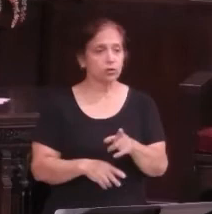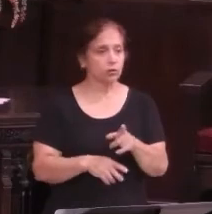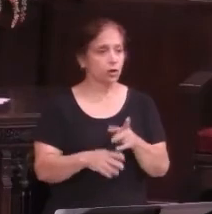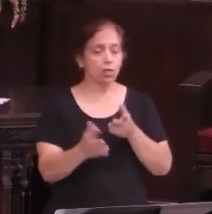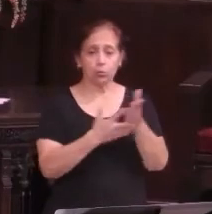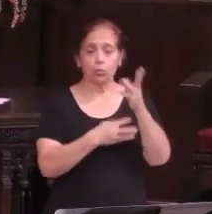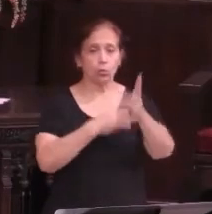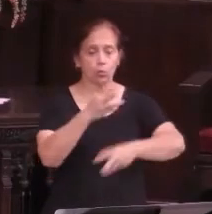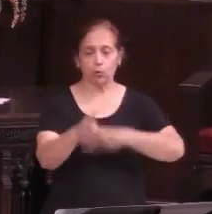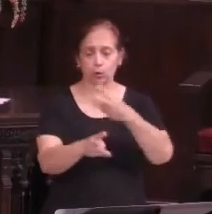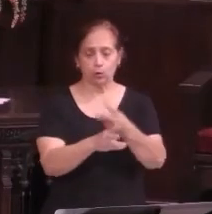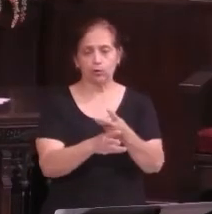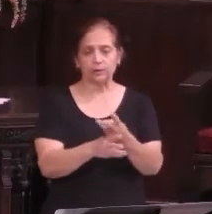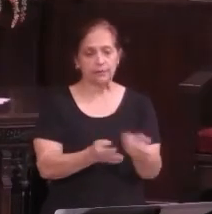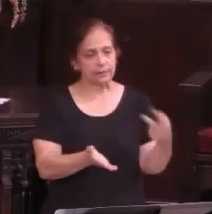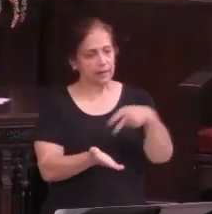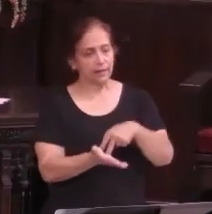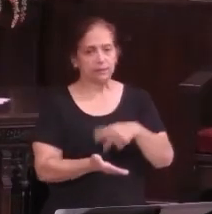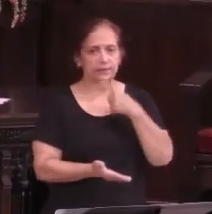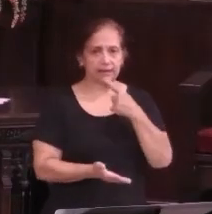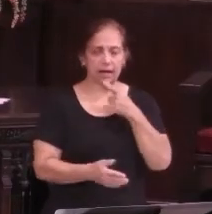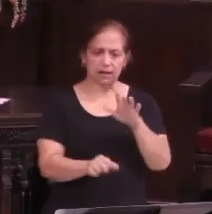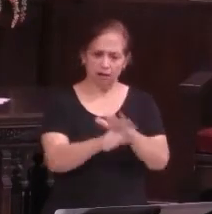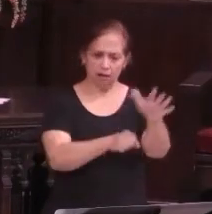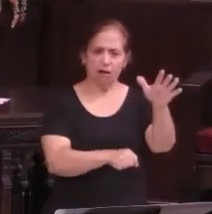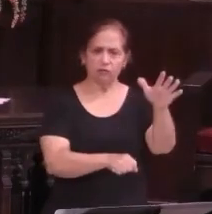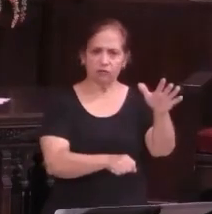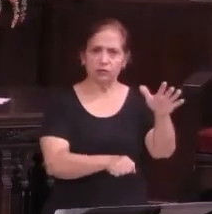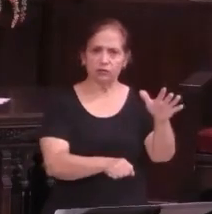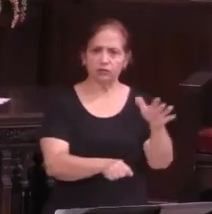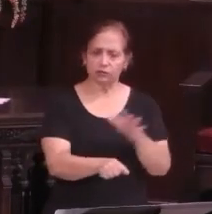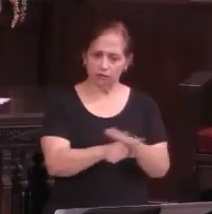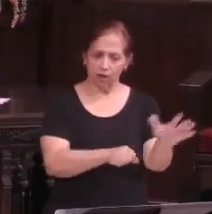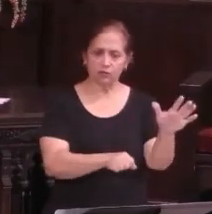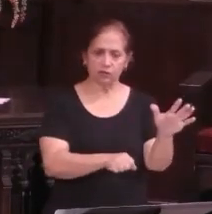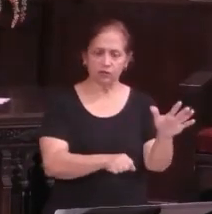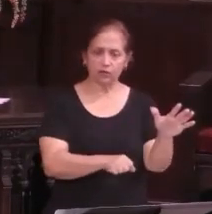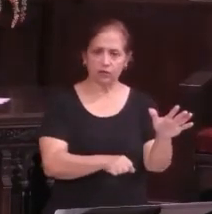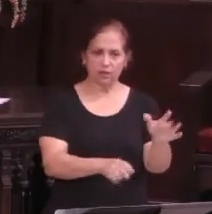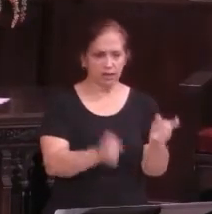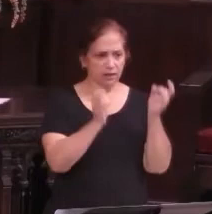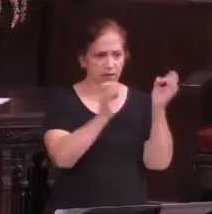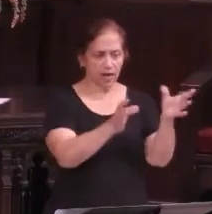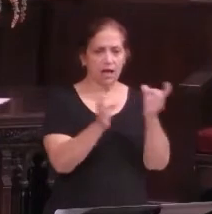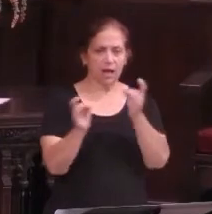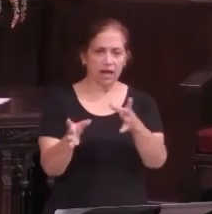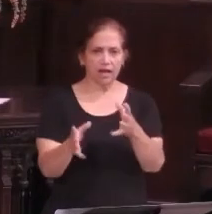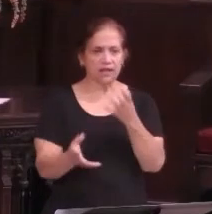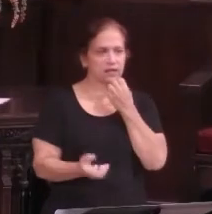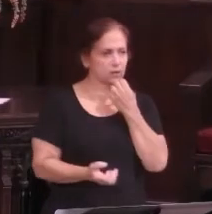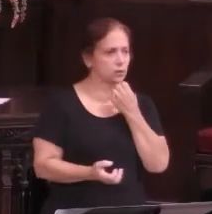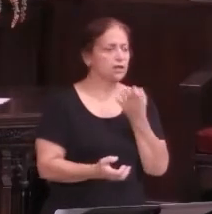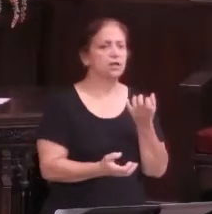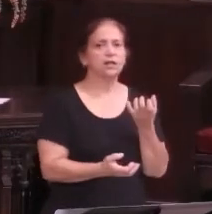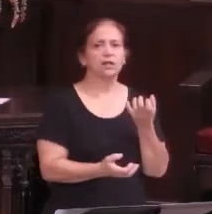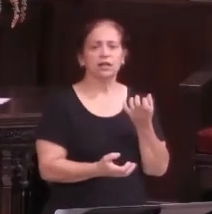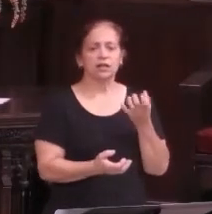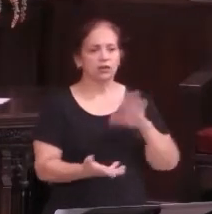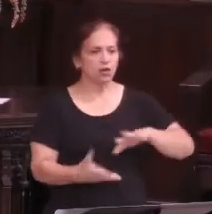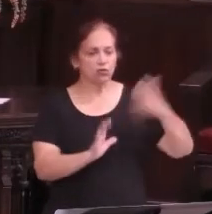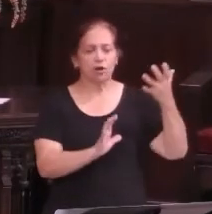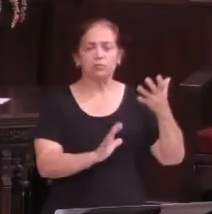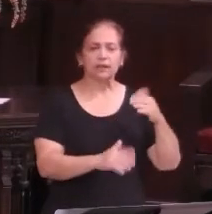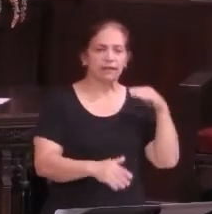the world, saying enough is enough. The hate, the greed, the corruption,